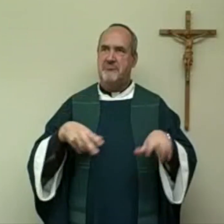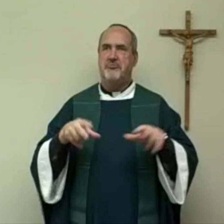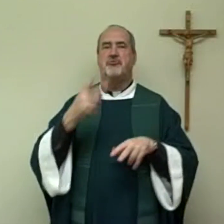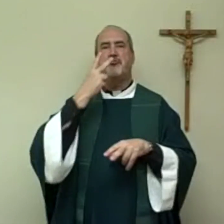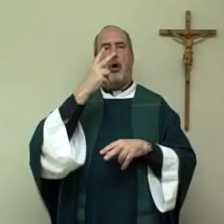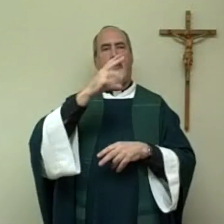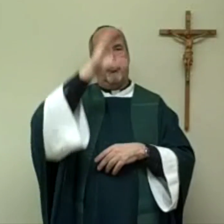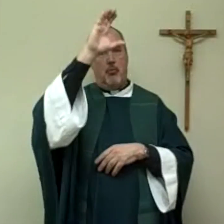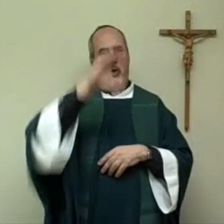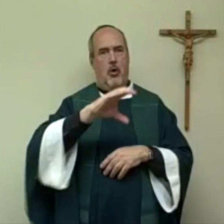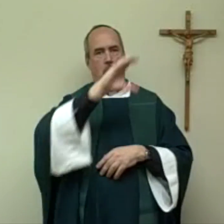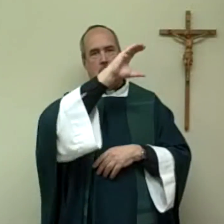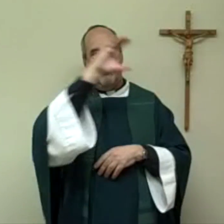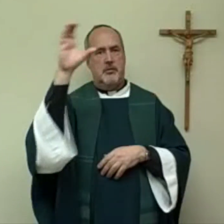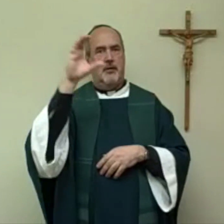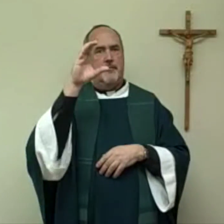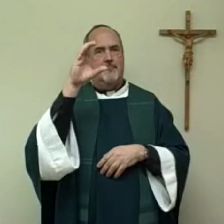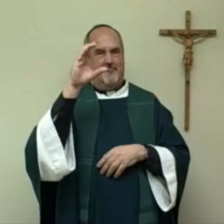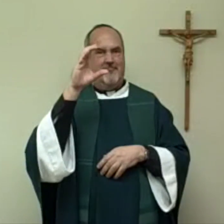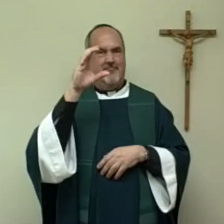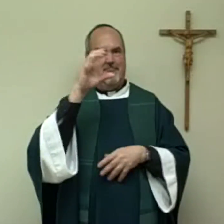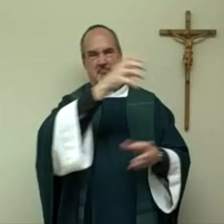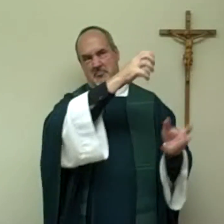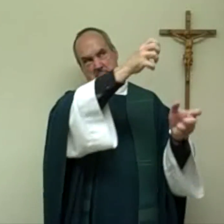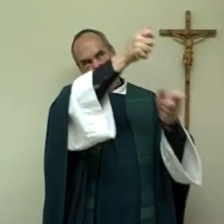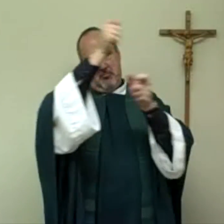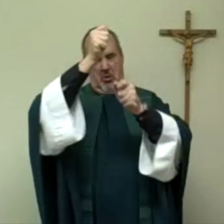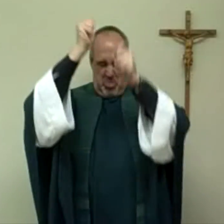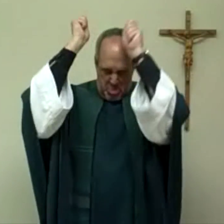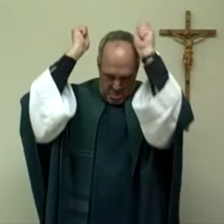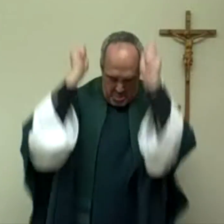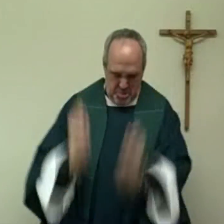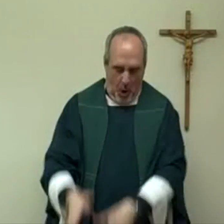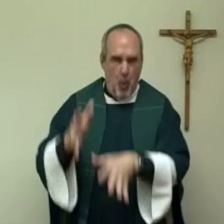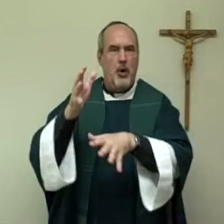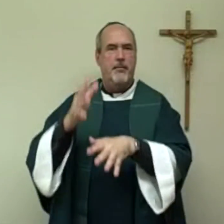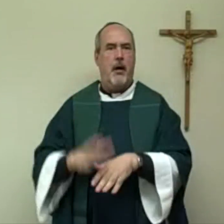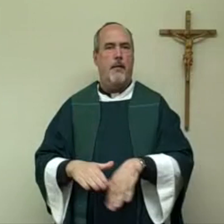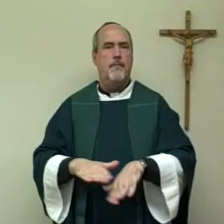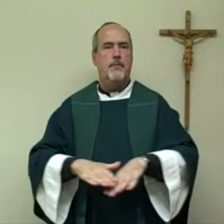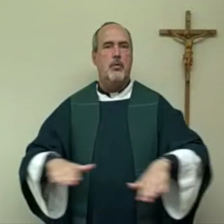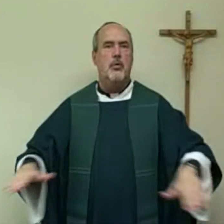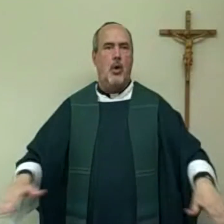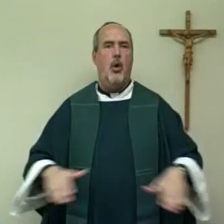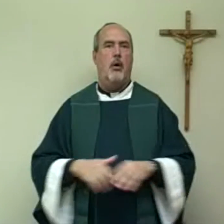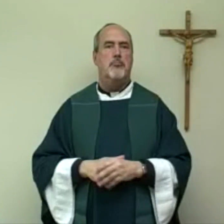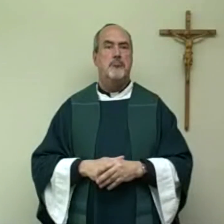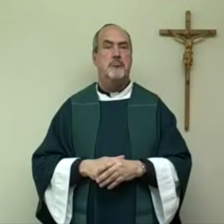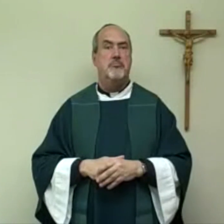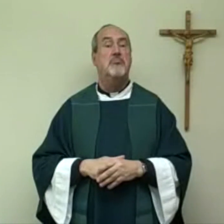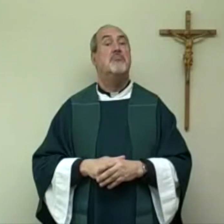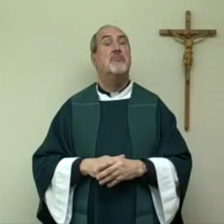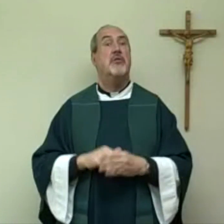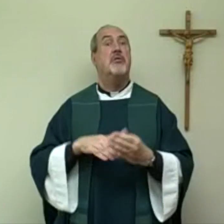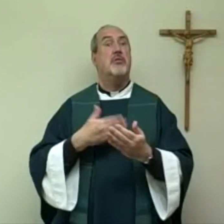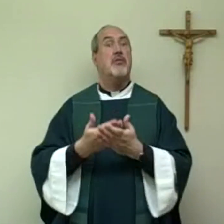The next thing he did was he saw a crucifix hanging on the wall, and he grabbed it and threw it onto the floor.